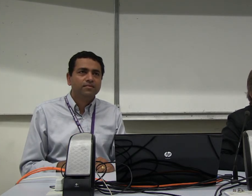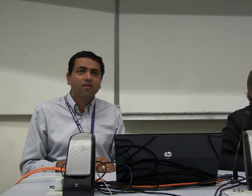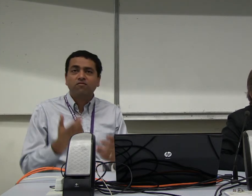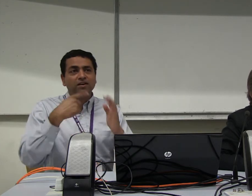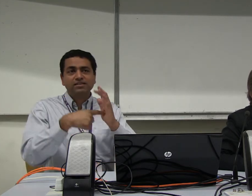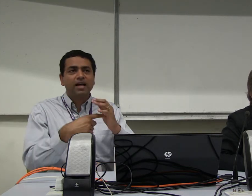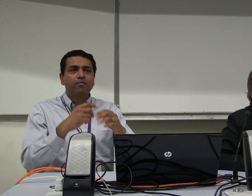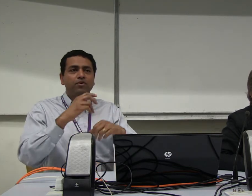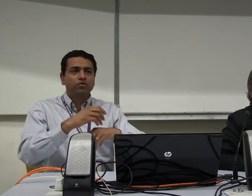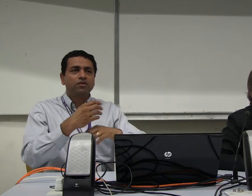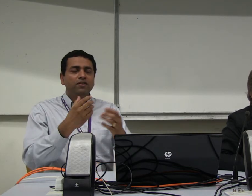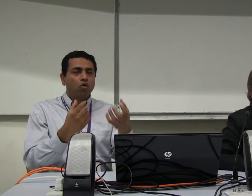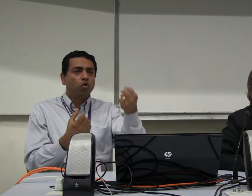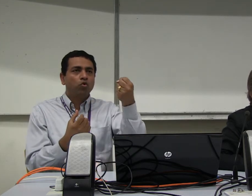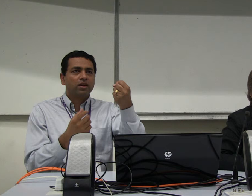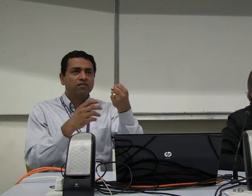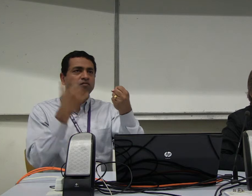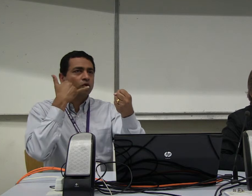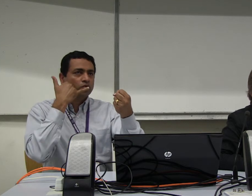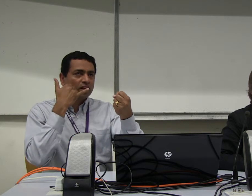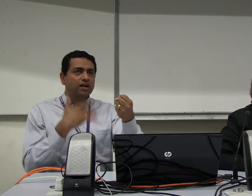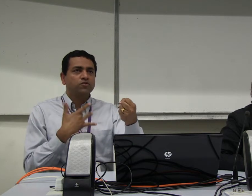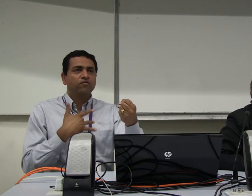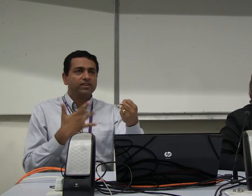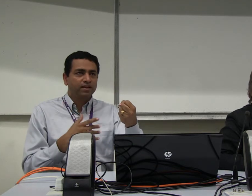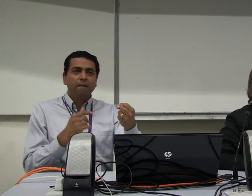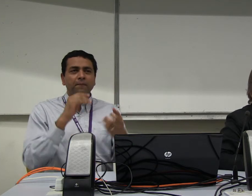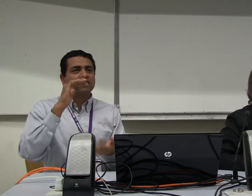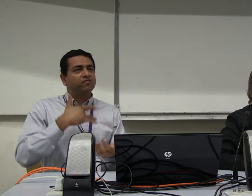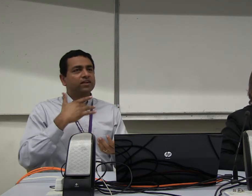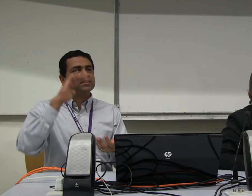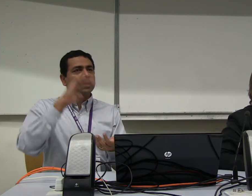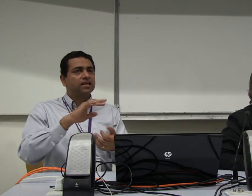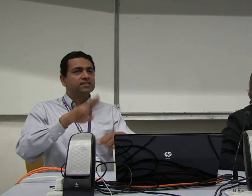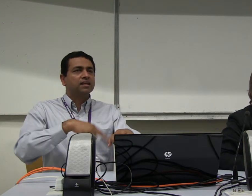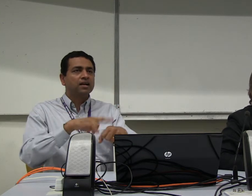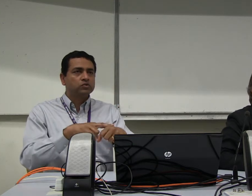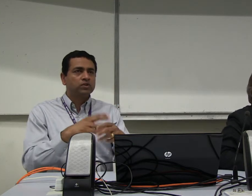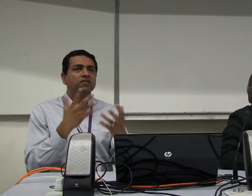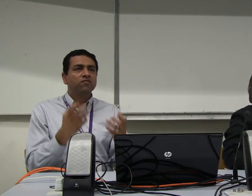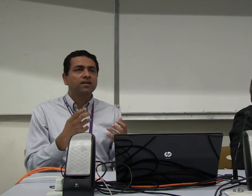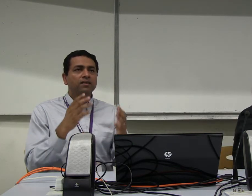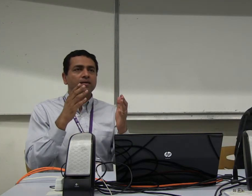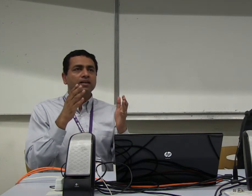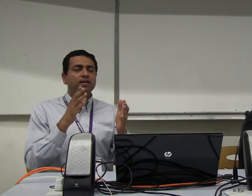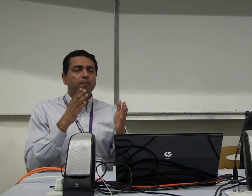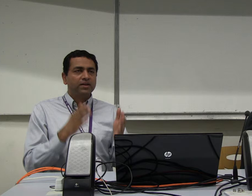watch. For example, For example, if you're holding a phone, you can feel it, but it feels less